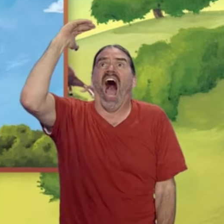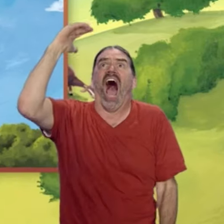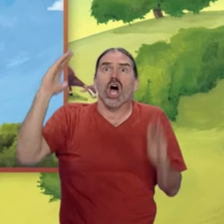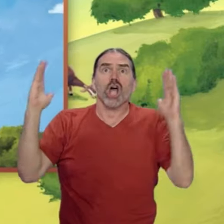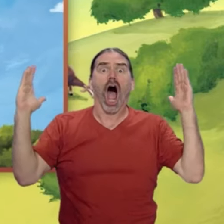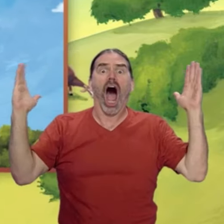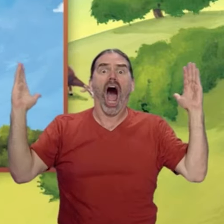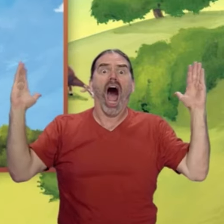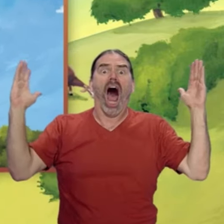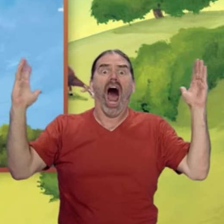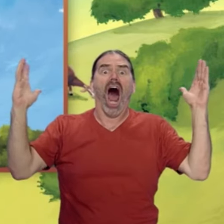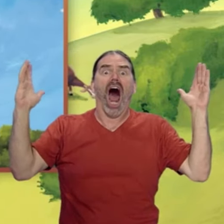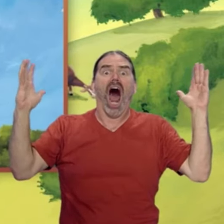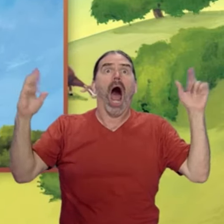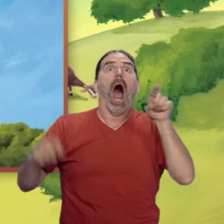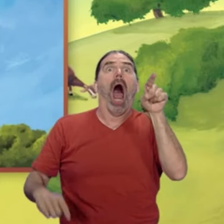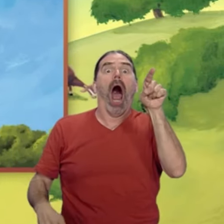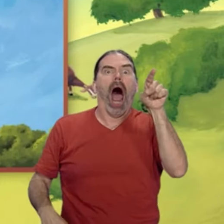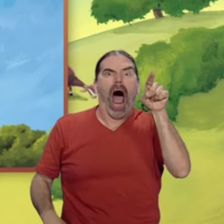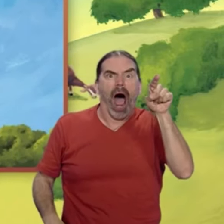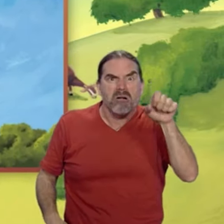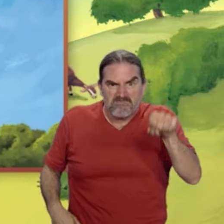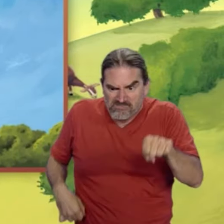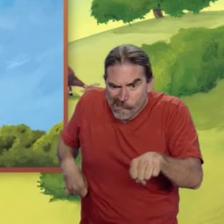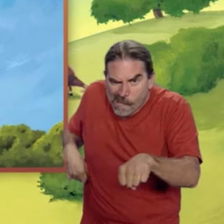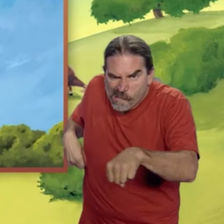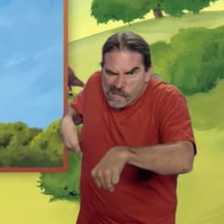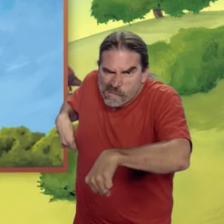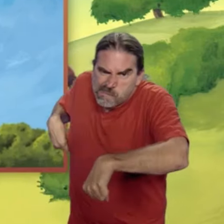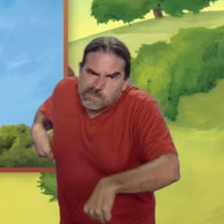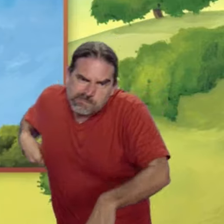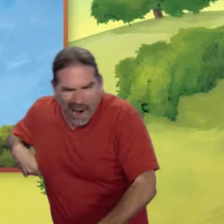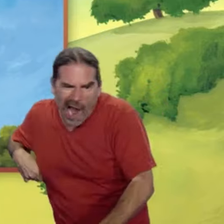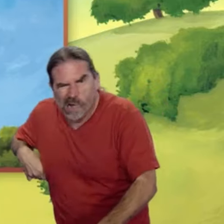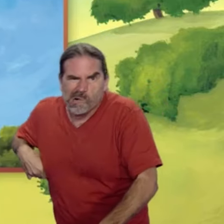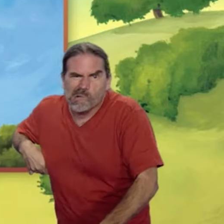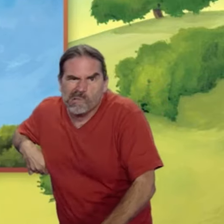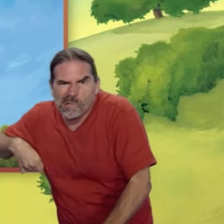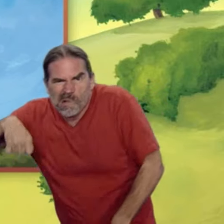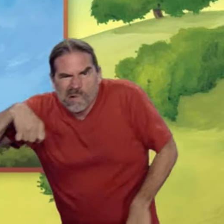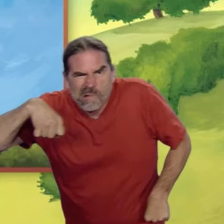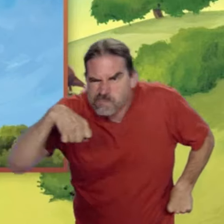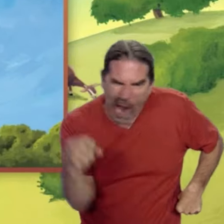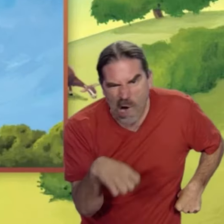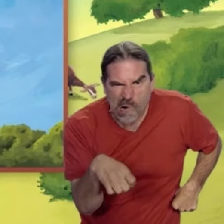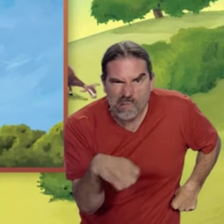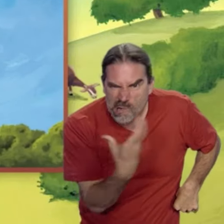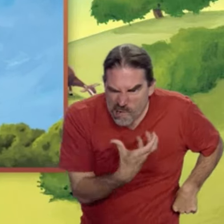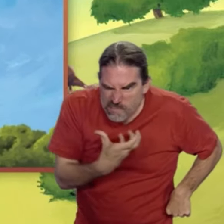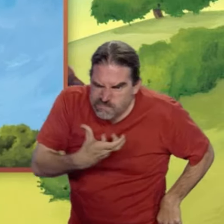bridge, he was enormous. Trip, trap,